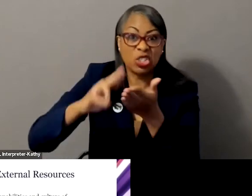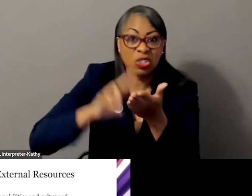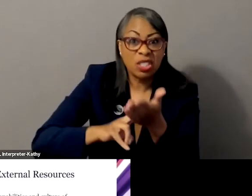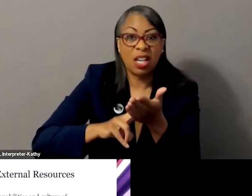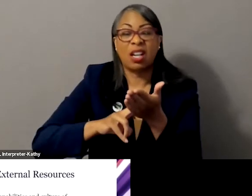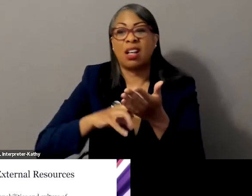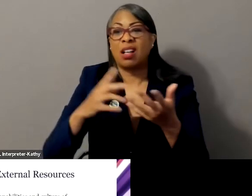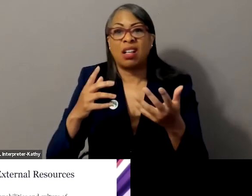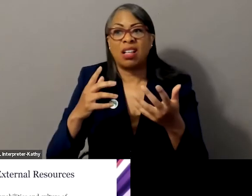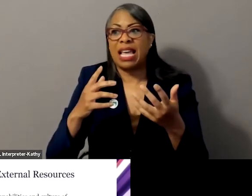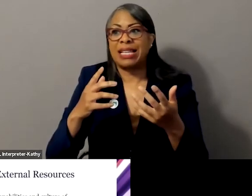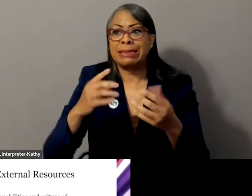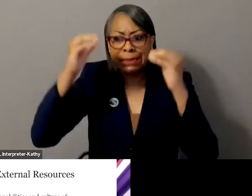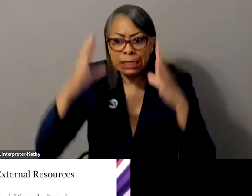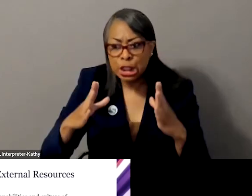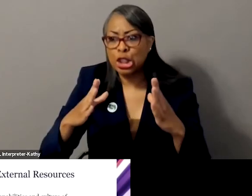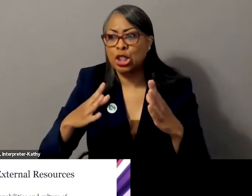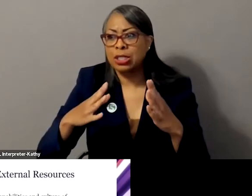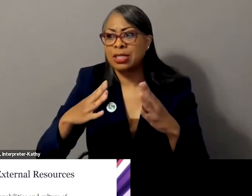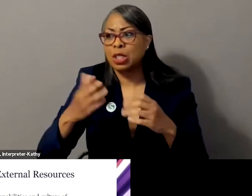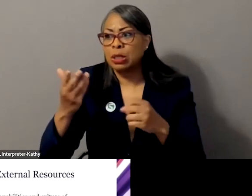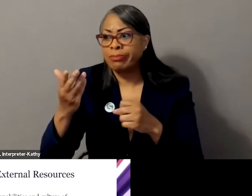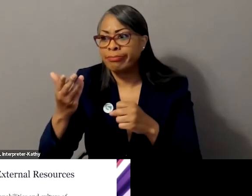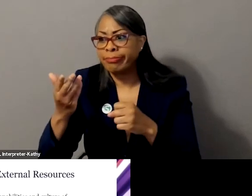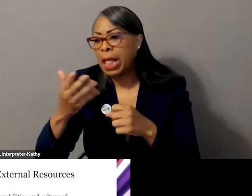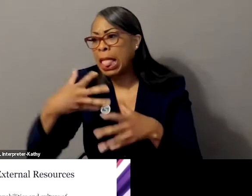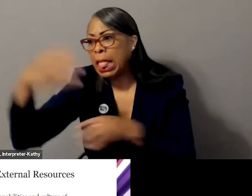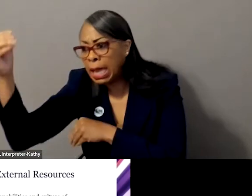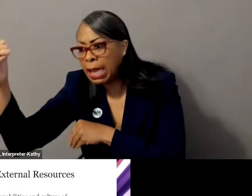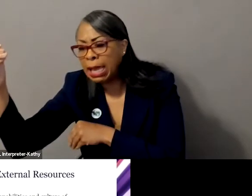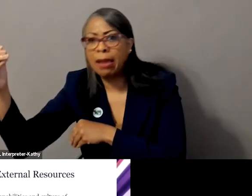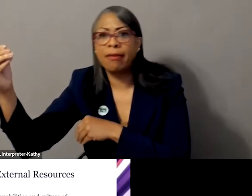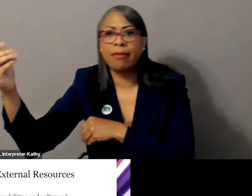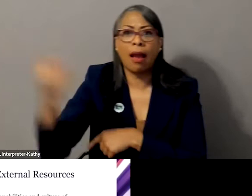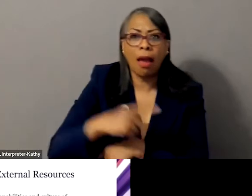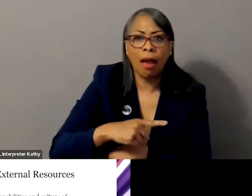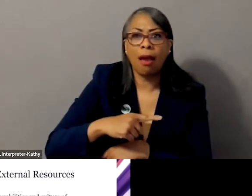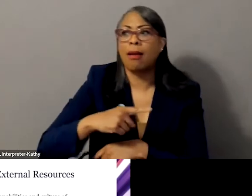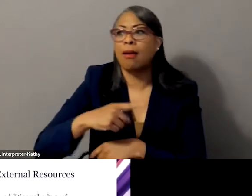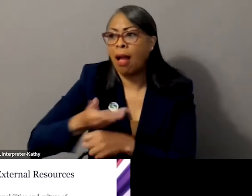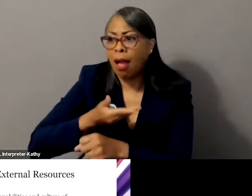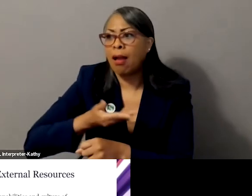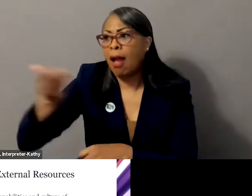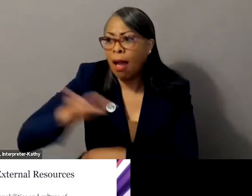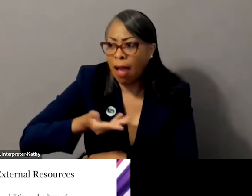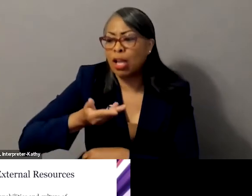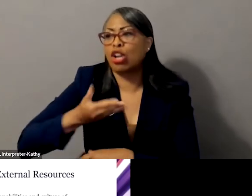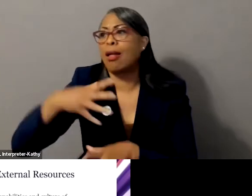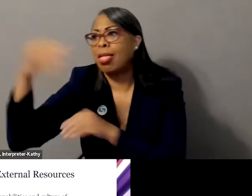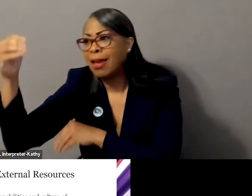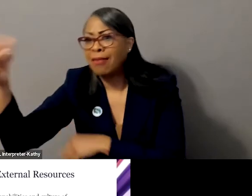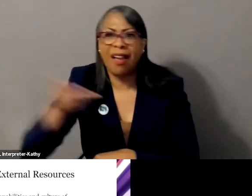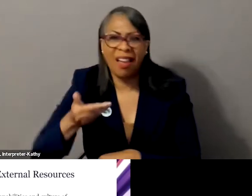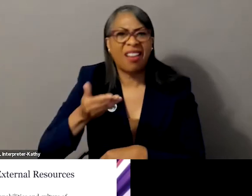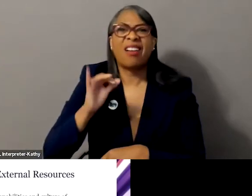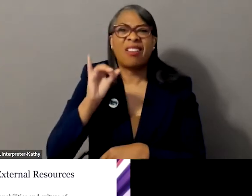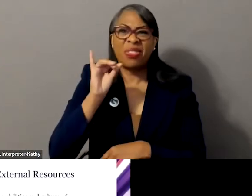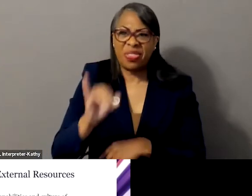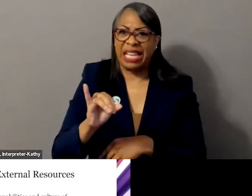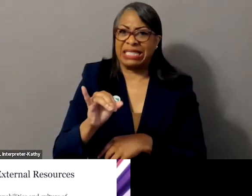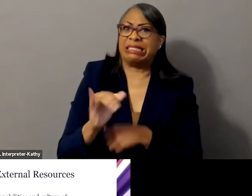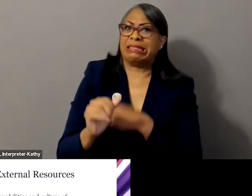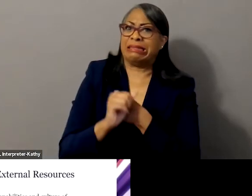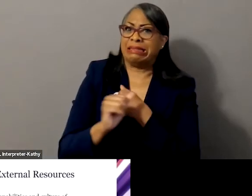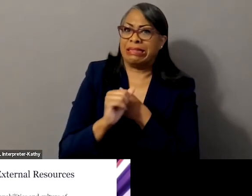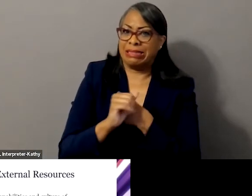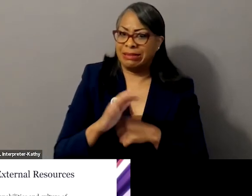can endanger NCS's ability to retain that institutional knowledge and therefore profit by it down the